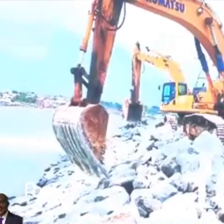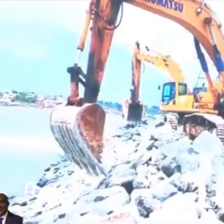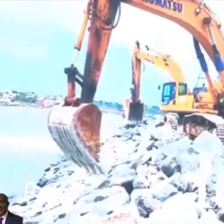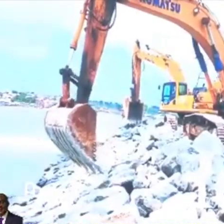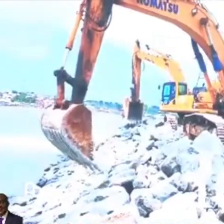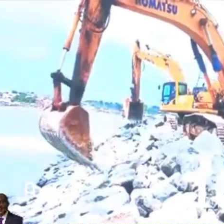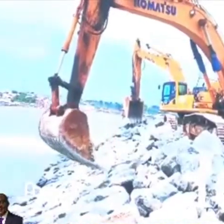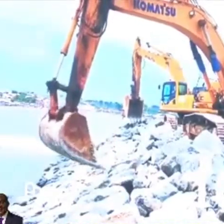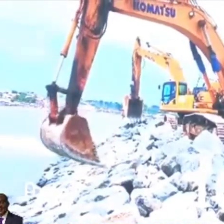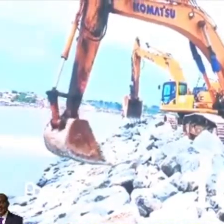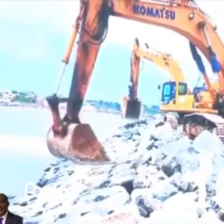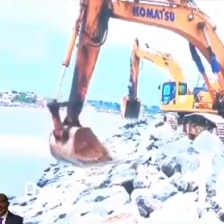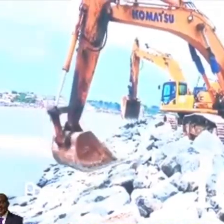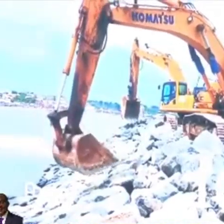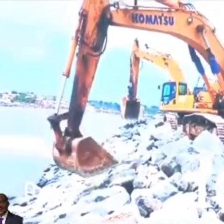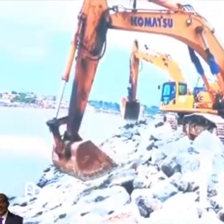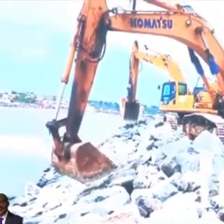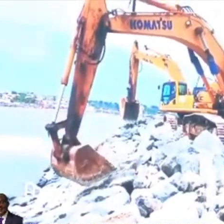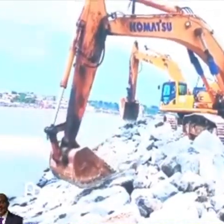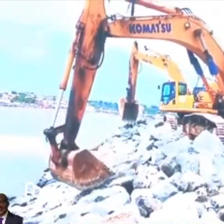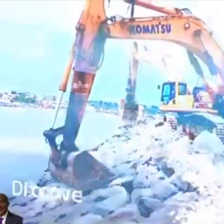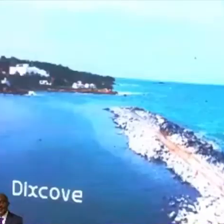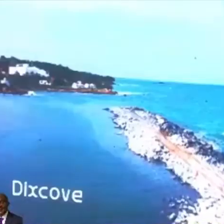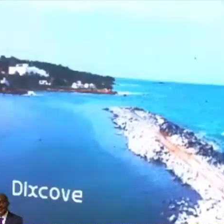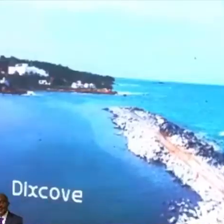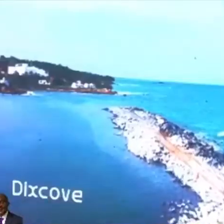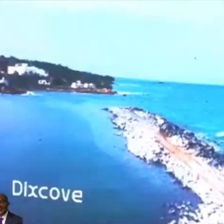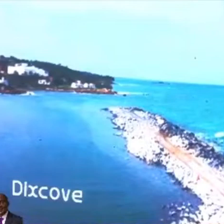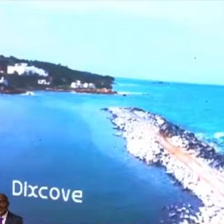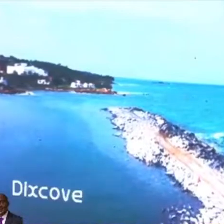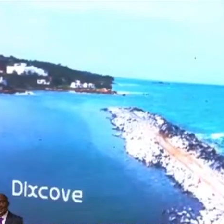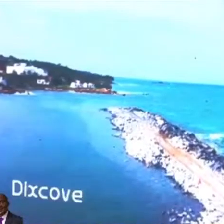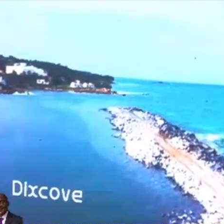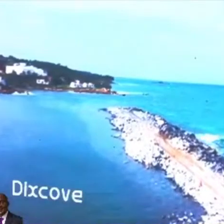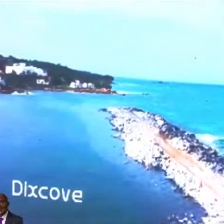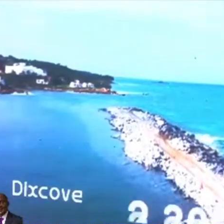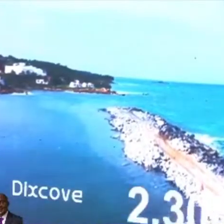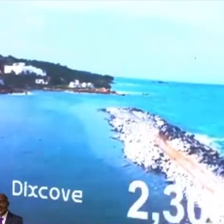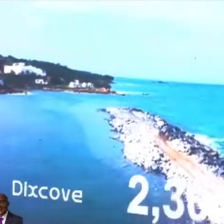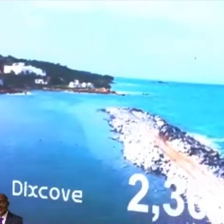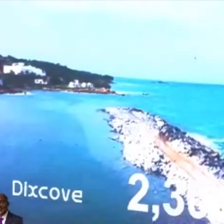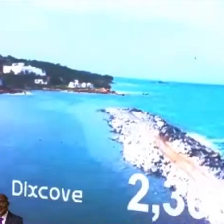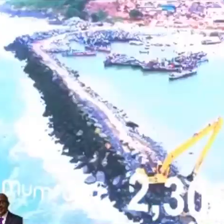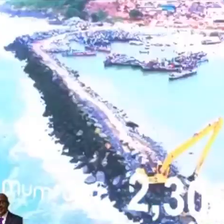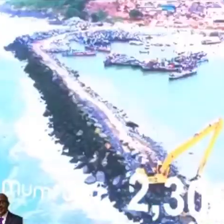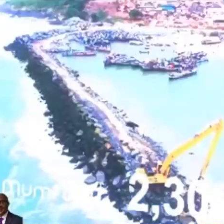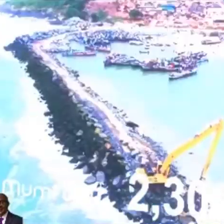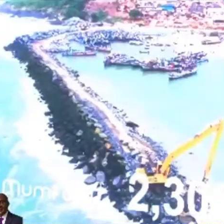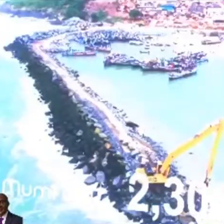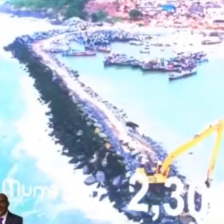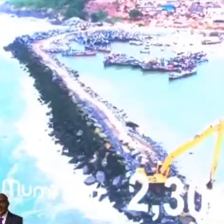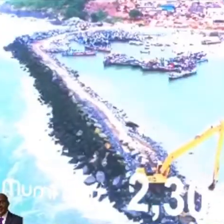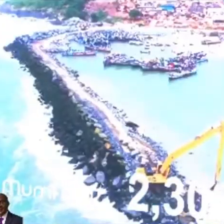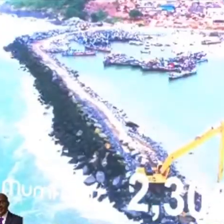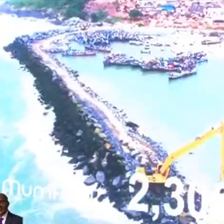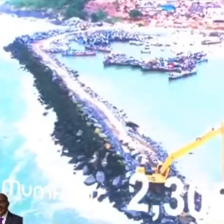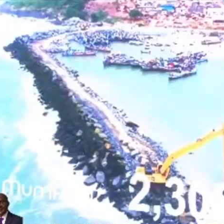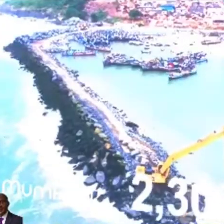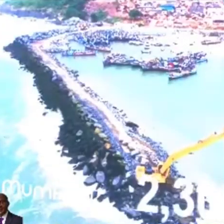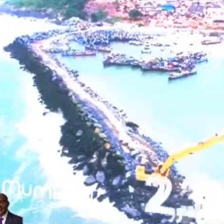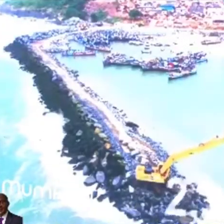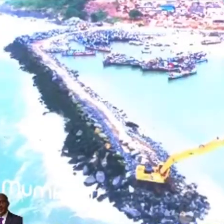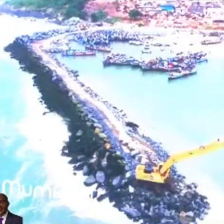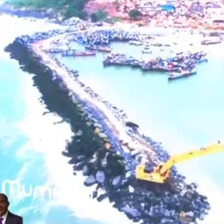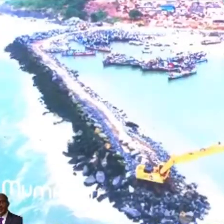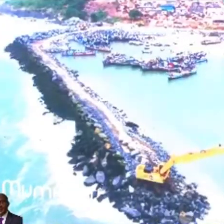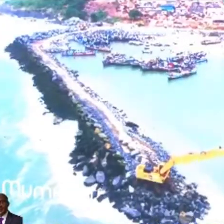new fishing landing sites to provide suitable docking spots for over 2,300 fishing boats, plus decent fish